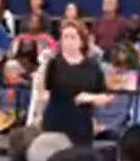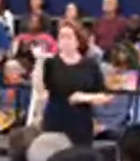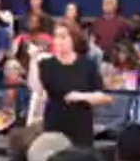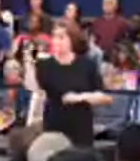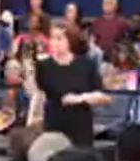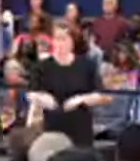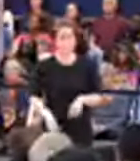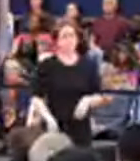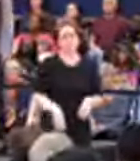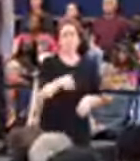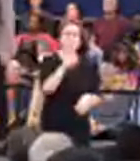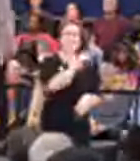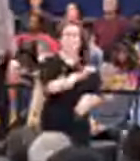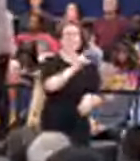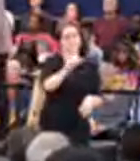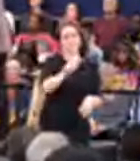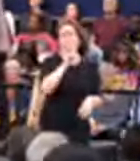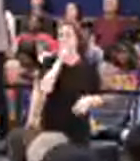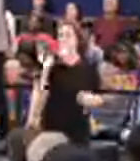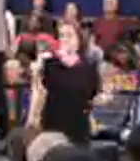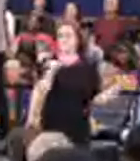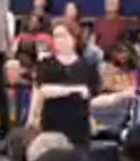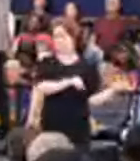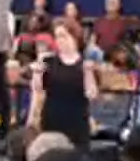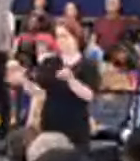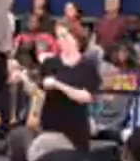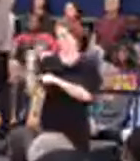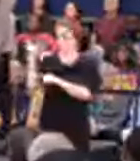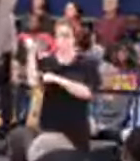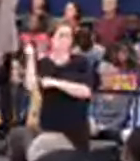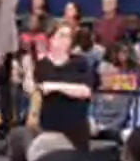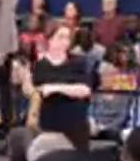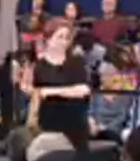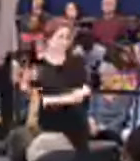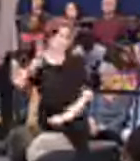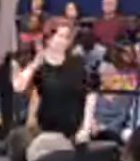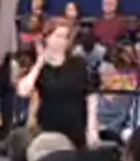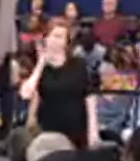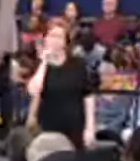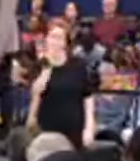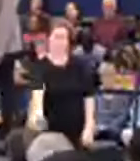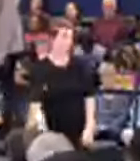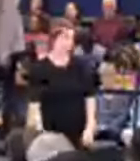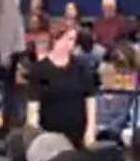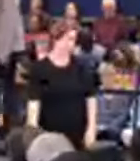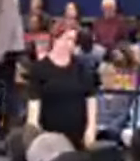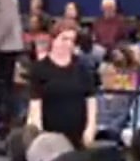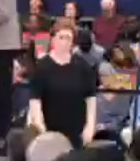tell you, 2020 ain't gonna be 2016. It will not be